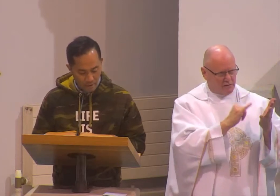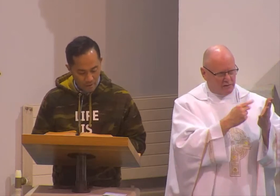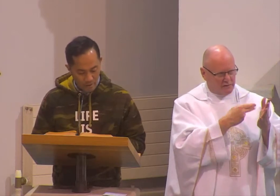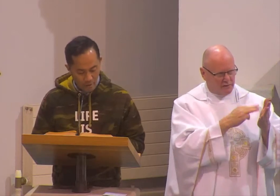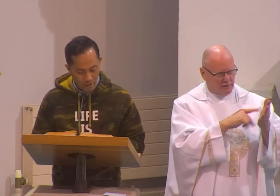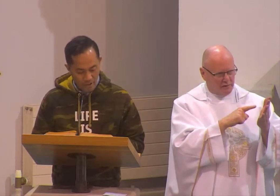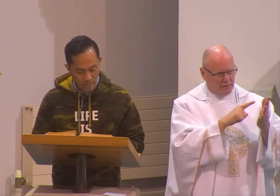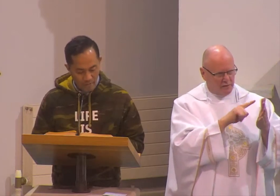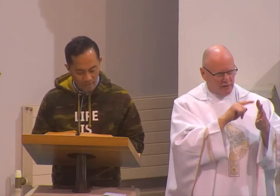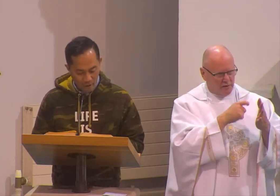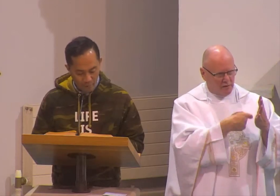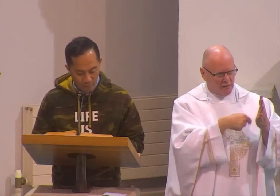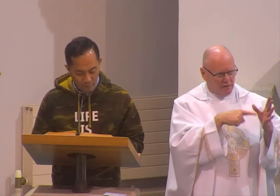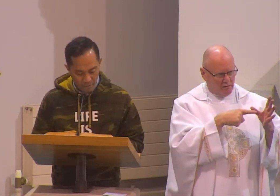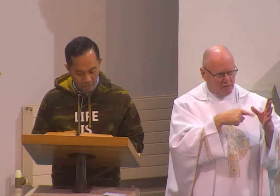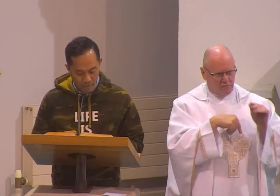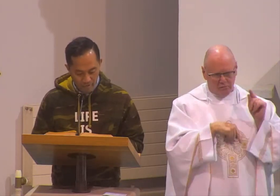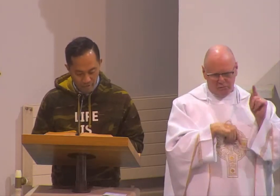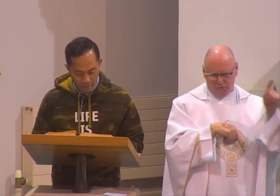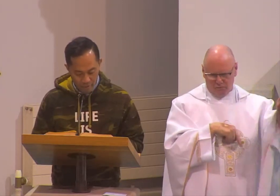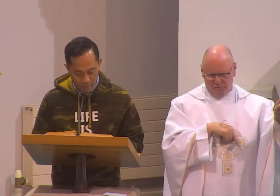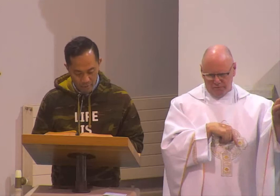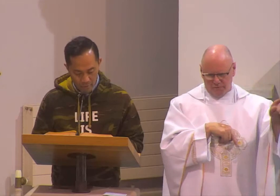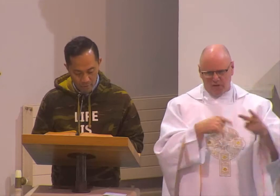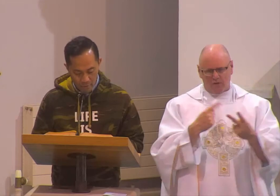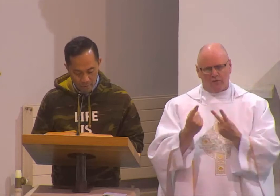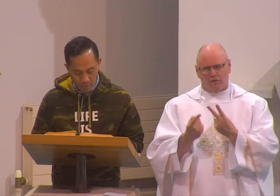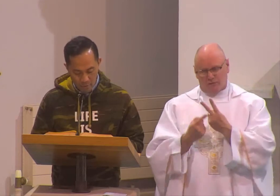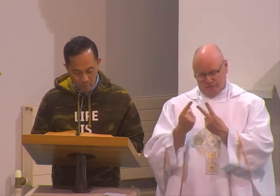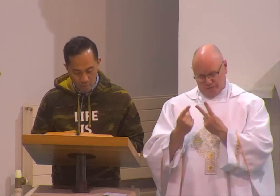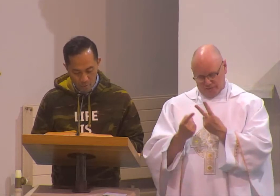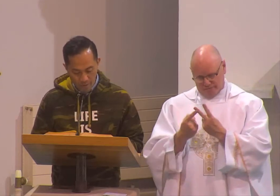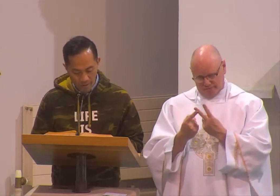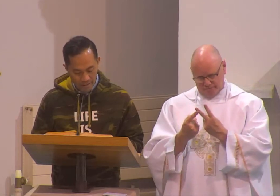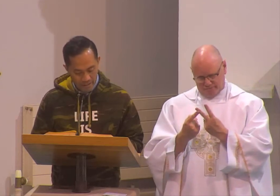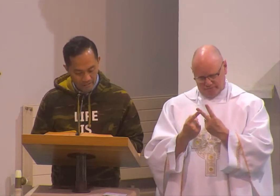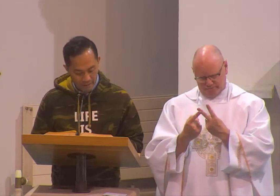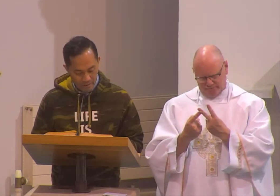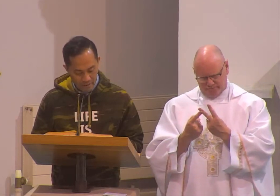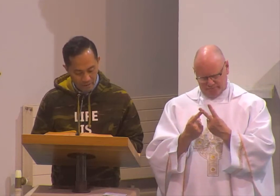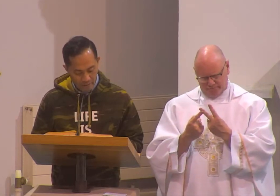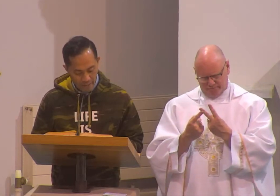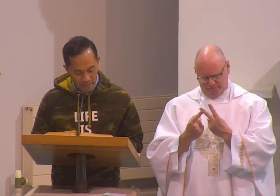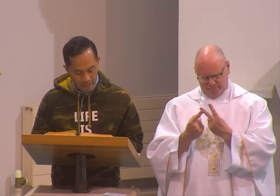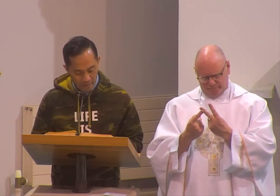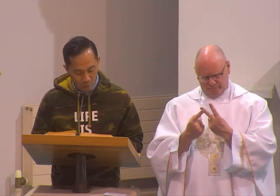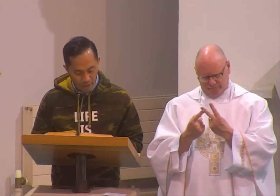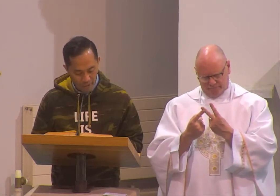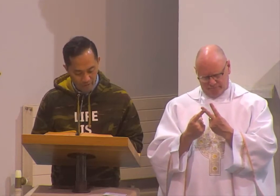There were some devout people, however, who buried Stephen and made great mourning for him.